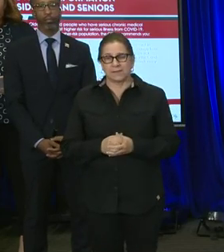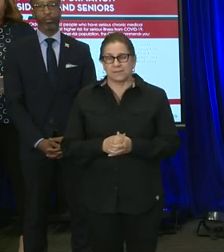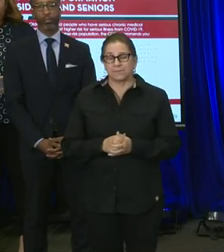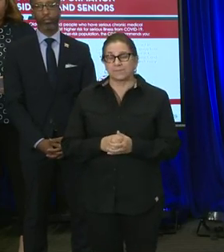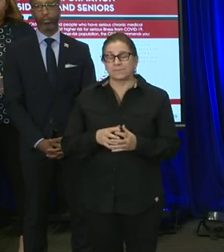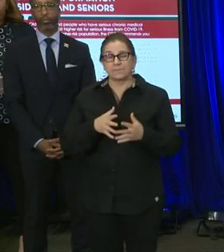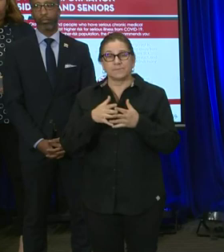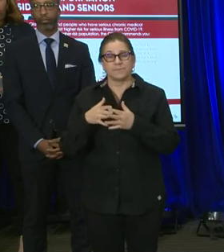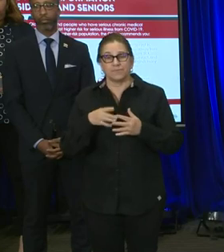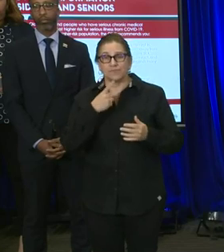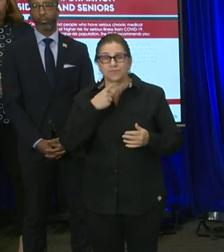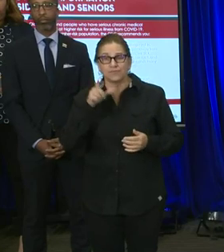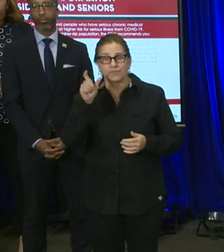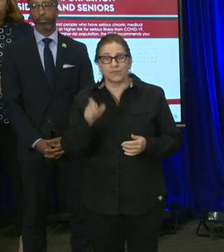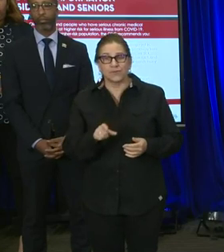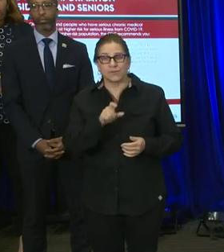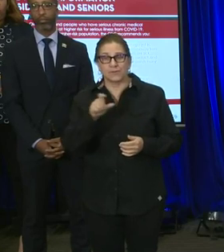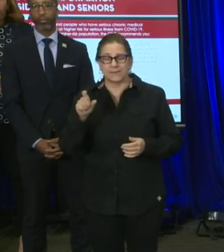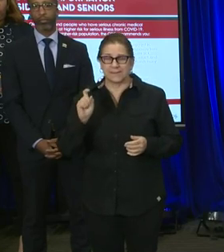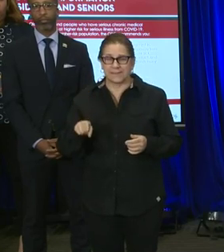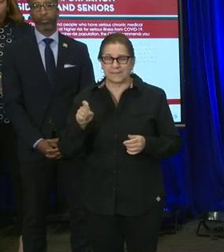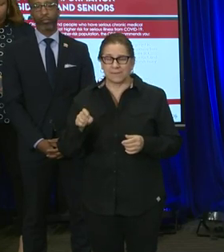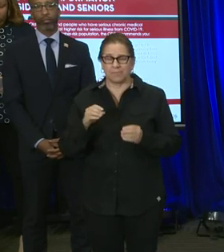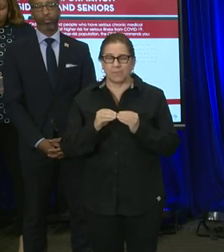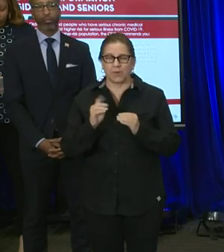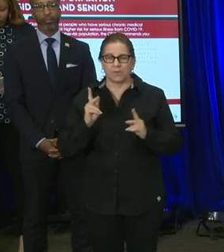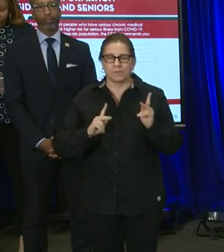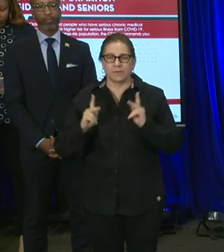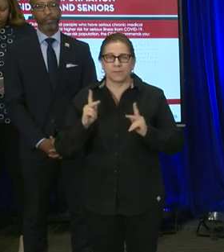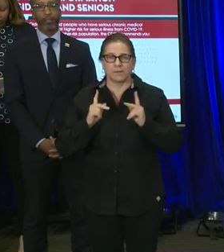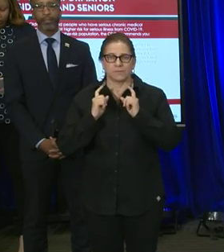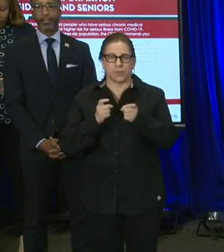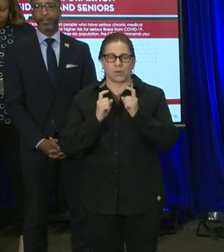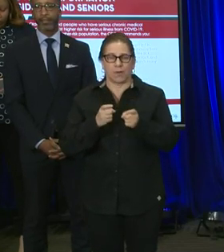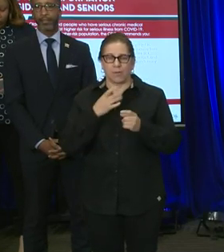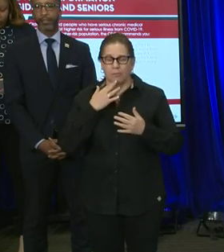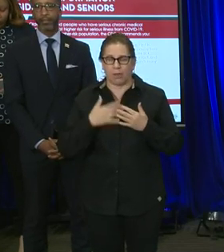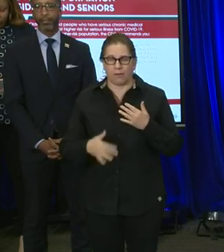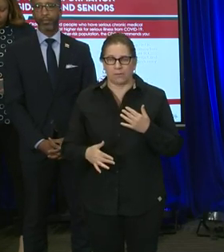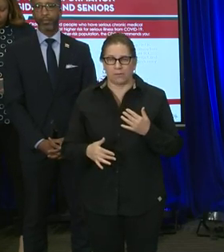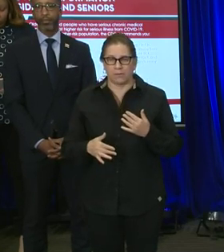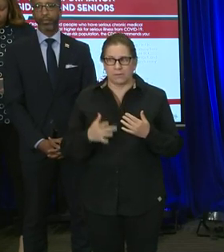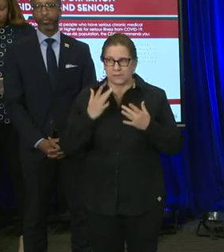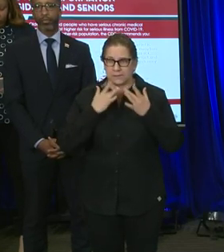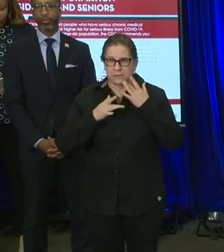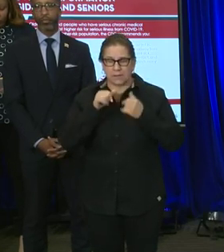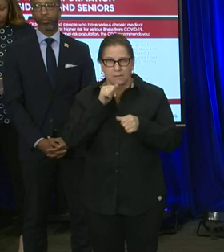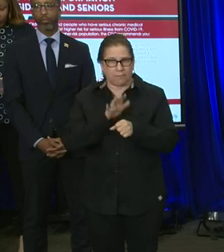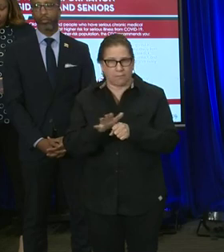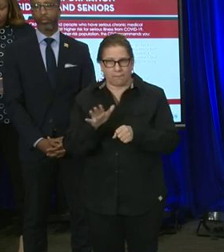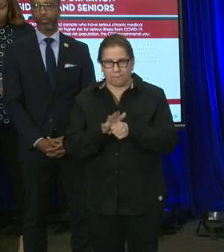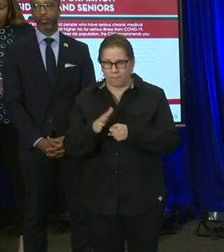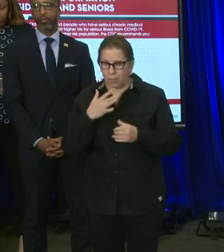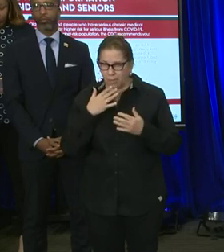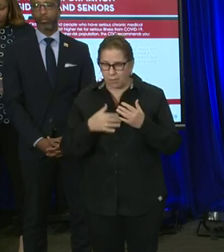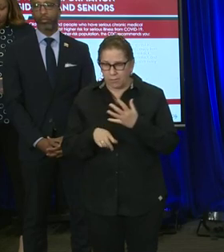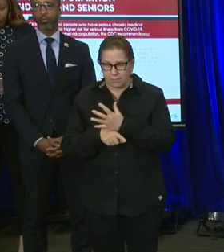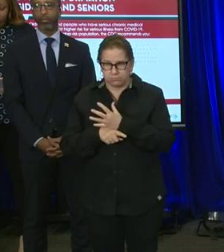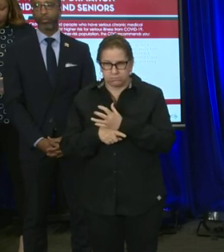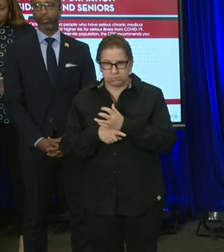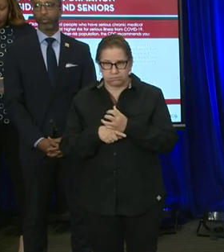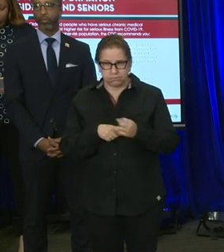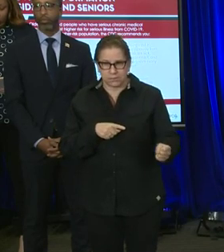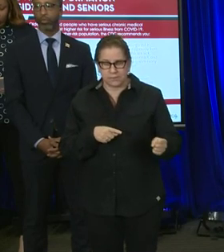due to a number of blood drive cancellations in response to the coronavirus outbreak. We encourage residents to show the nation our